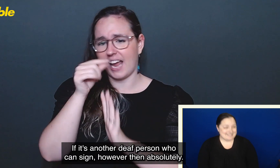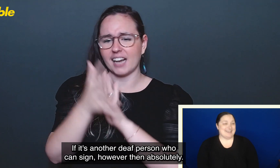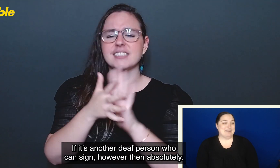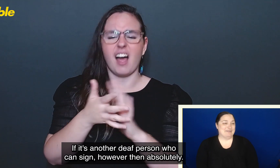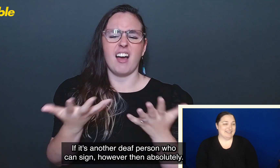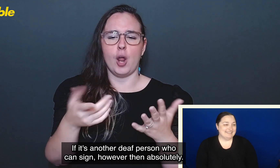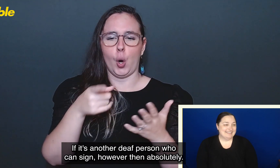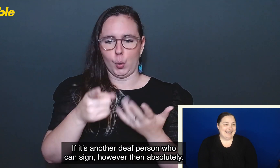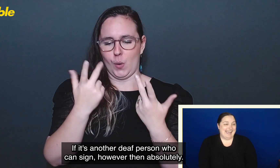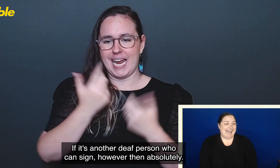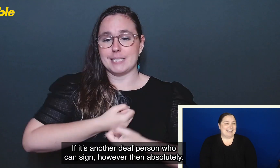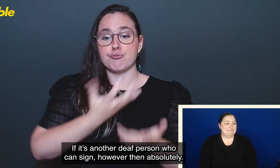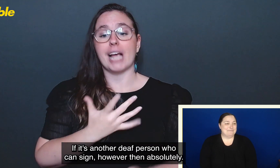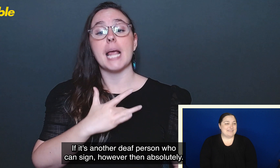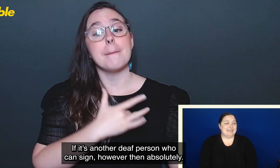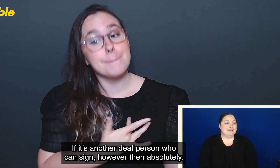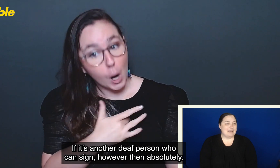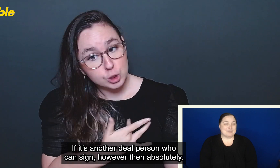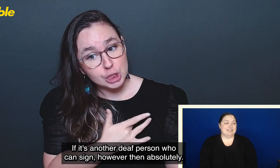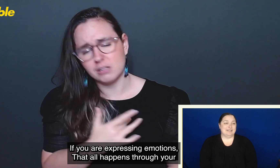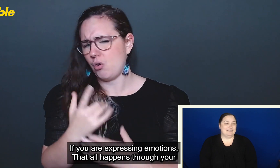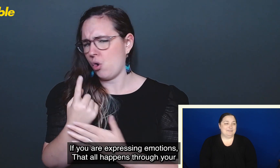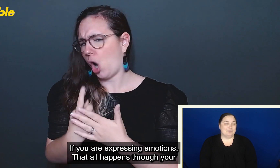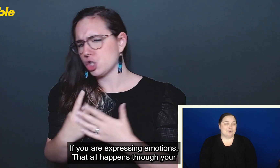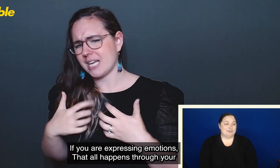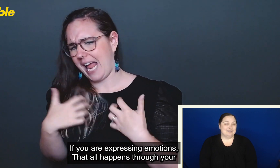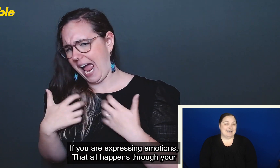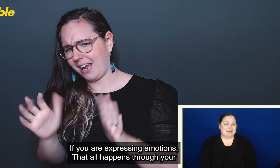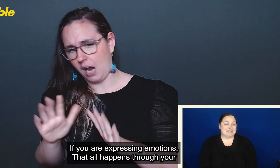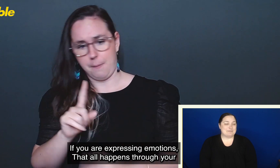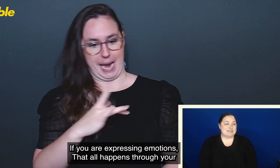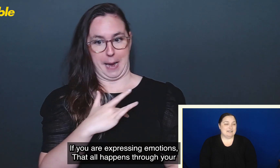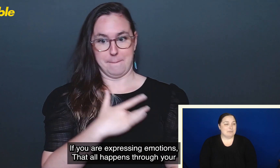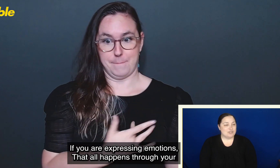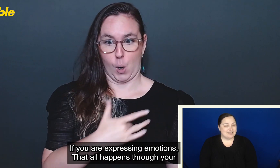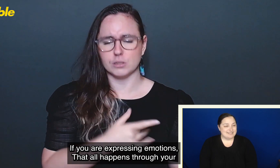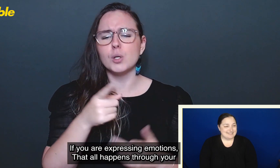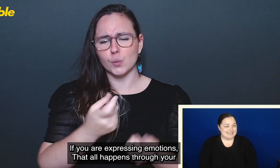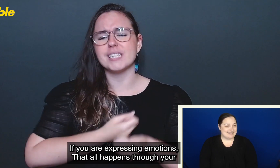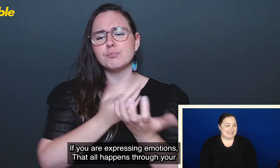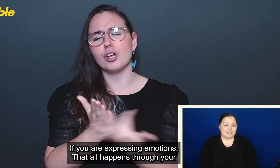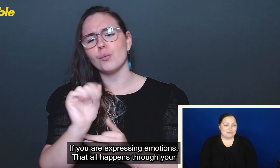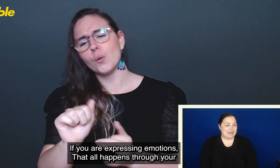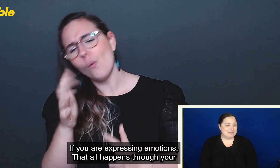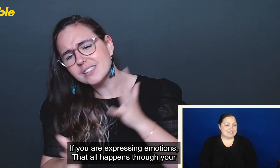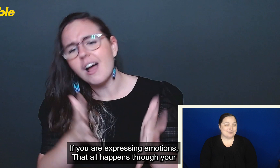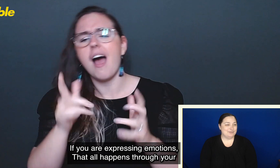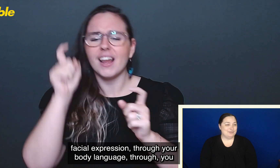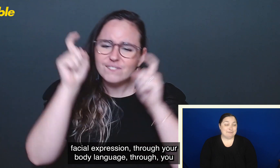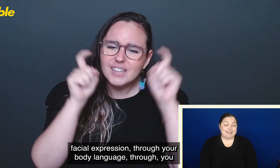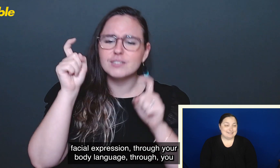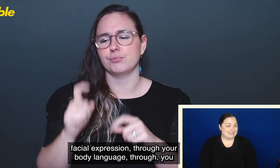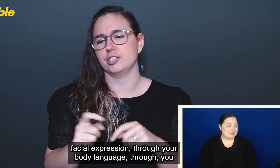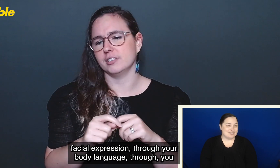can sign, however, then absolutely, if you're expressing emotions, that all happens through